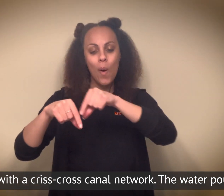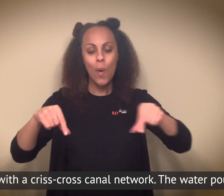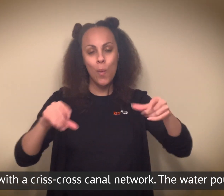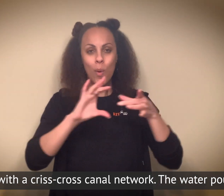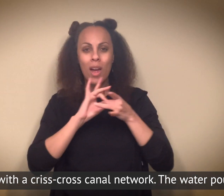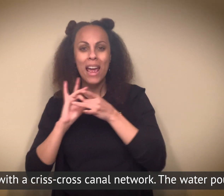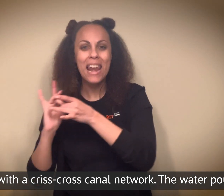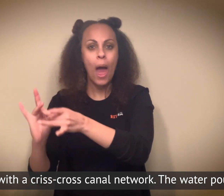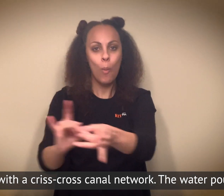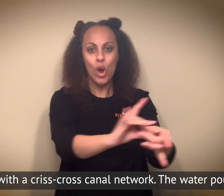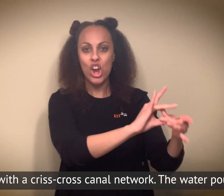canal network.